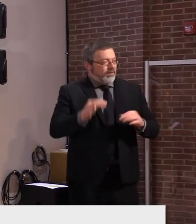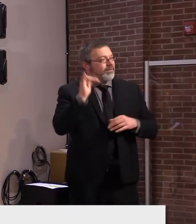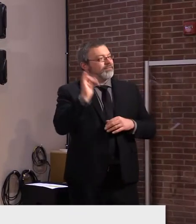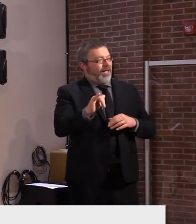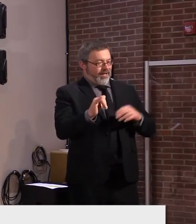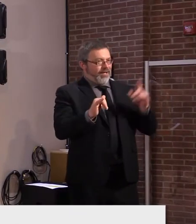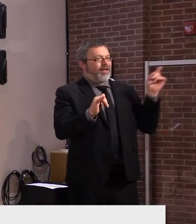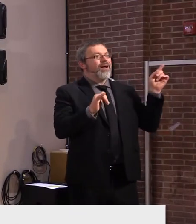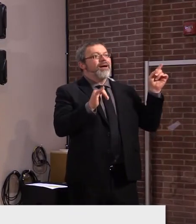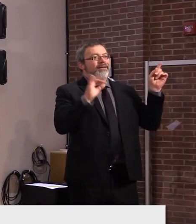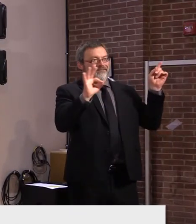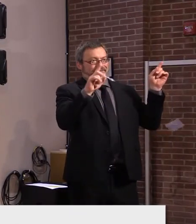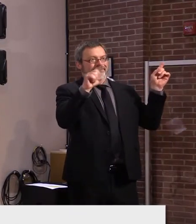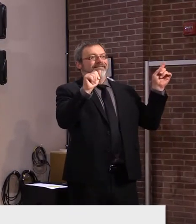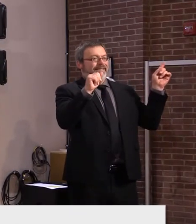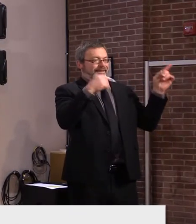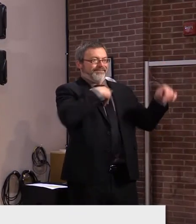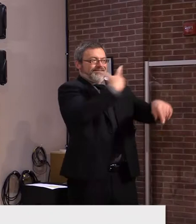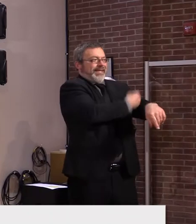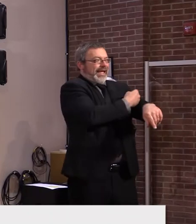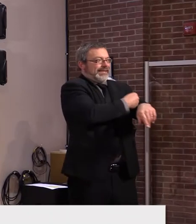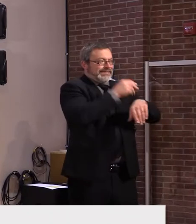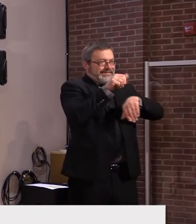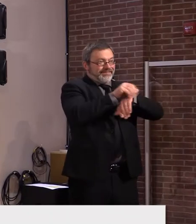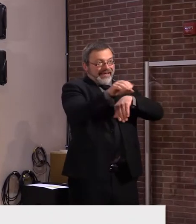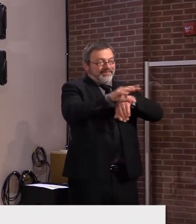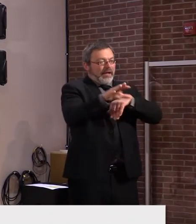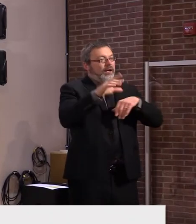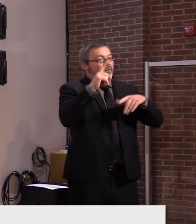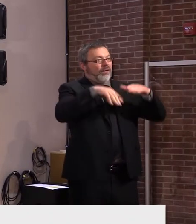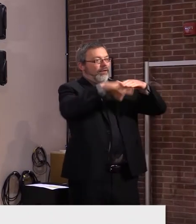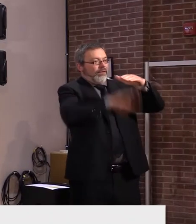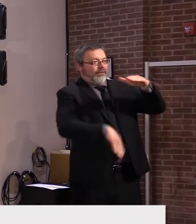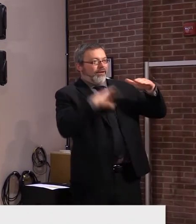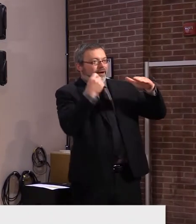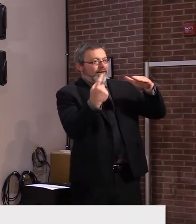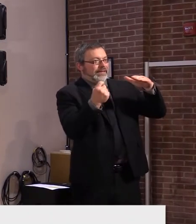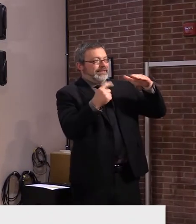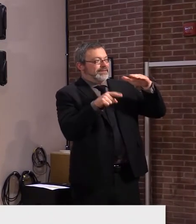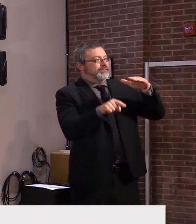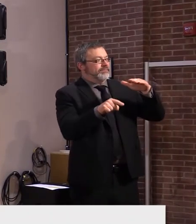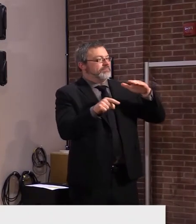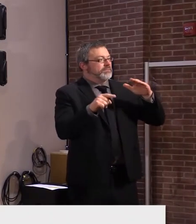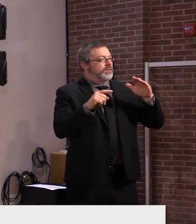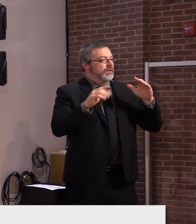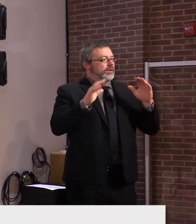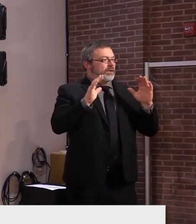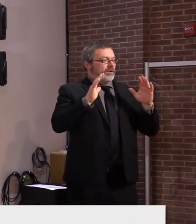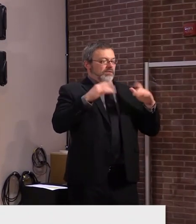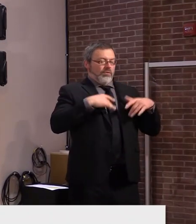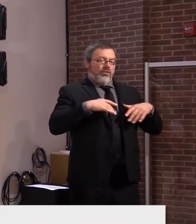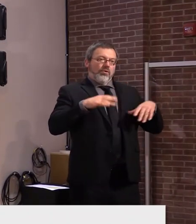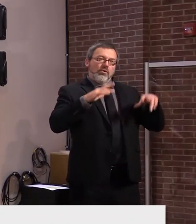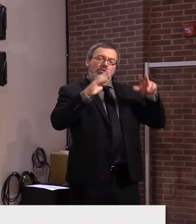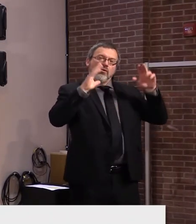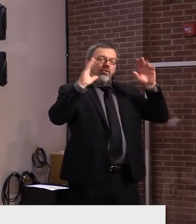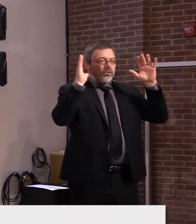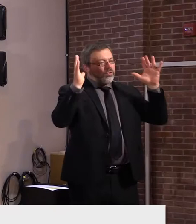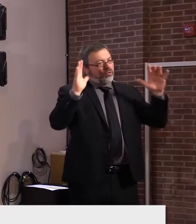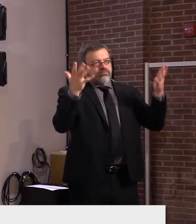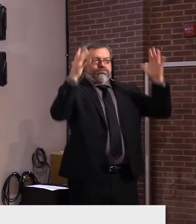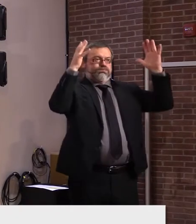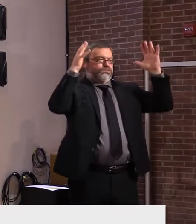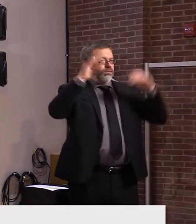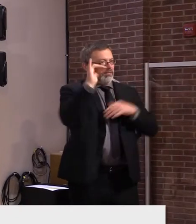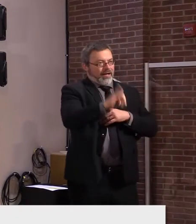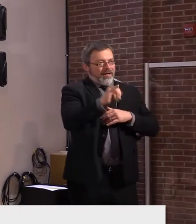children under 12, which, as we've discussed, will be a huge step forward. As we await their decision, we'll continue to